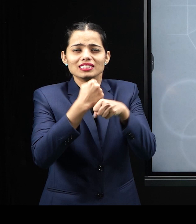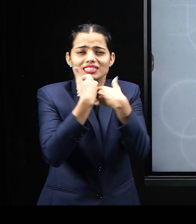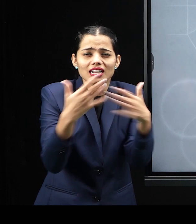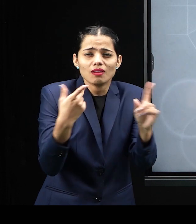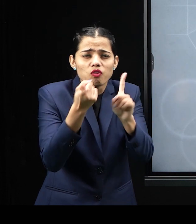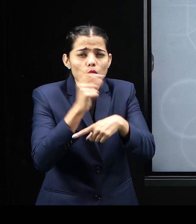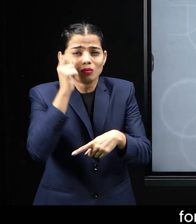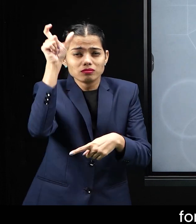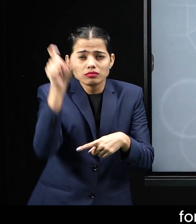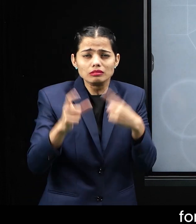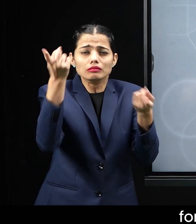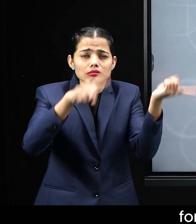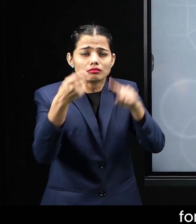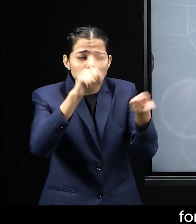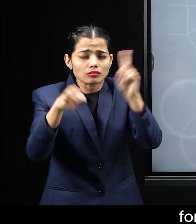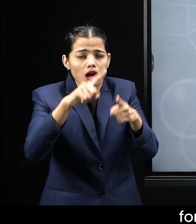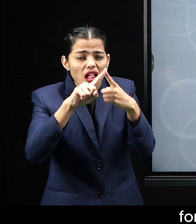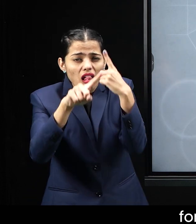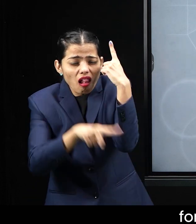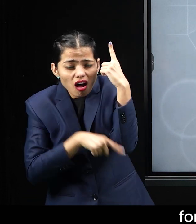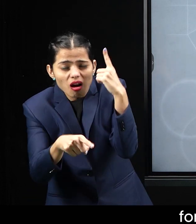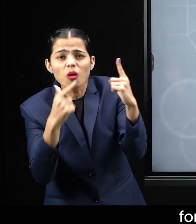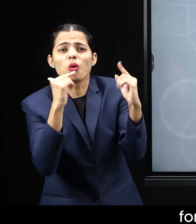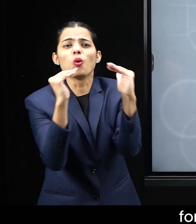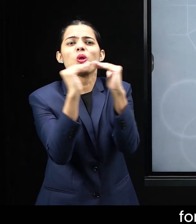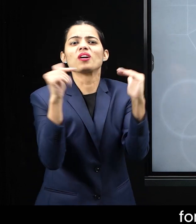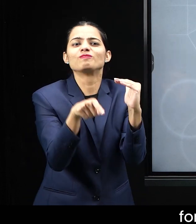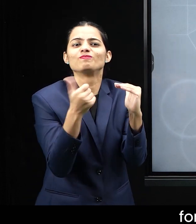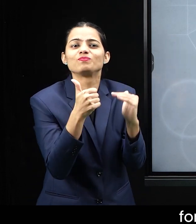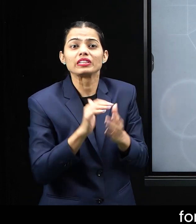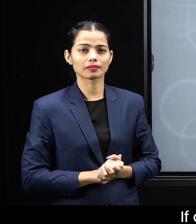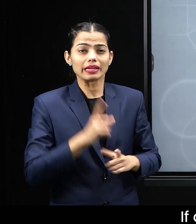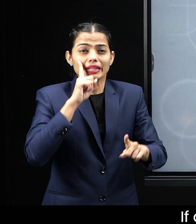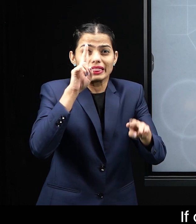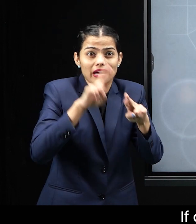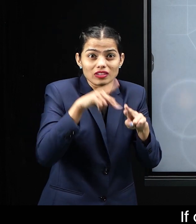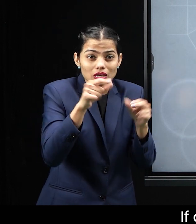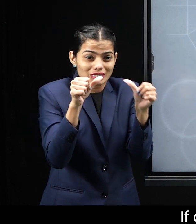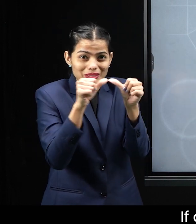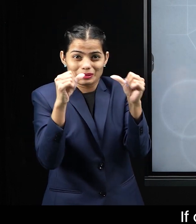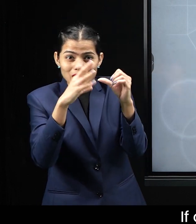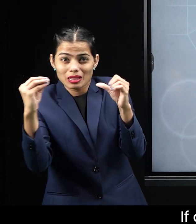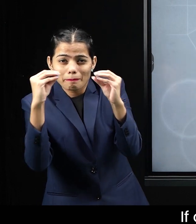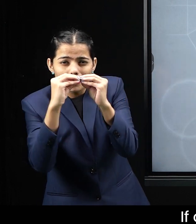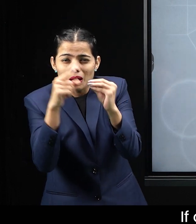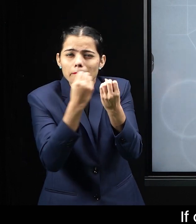The generalized form of Euclid's division lemma. If A and B are any